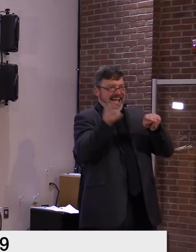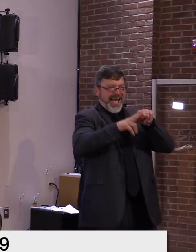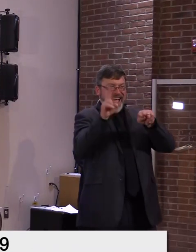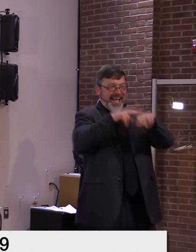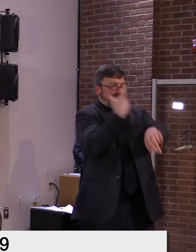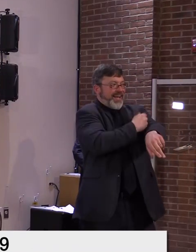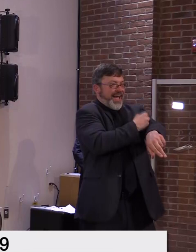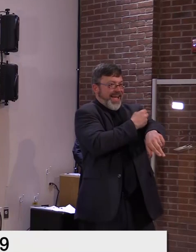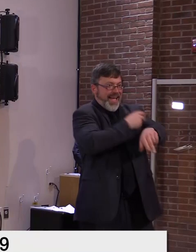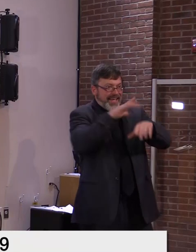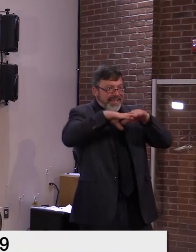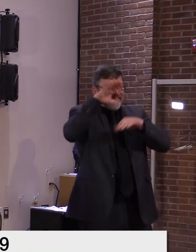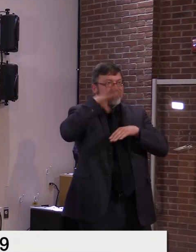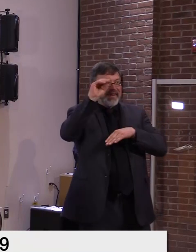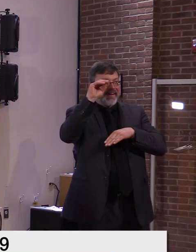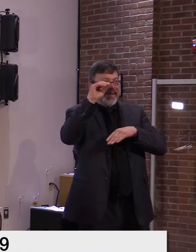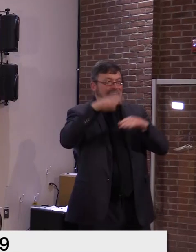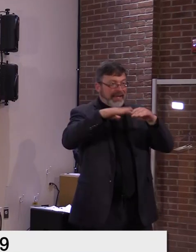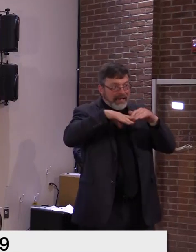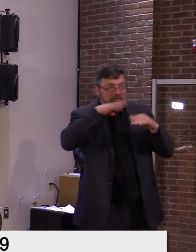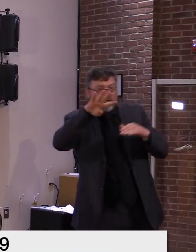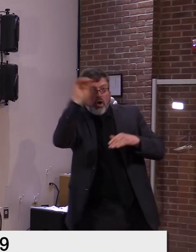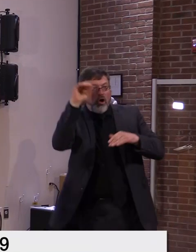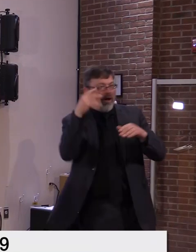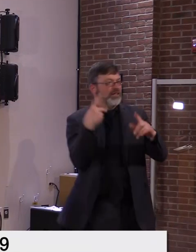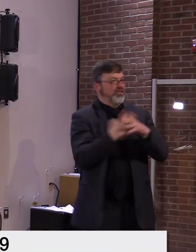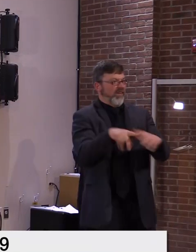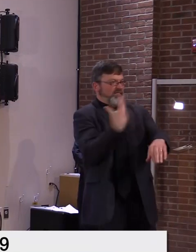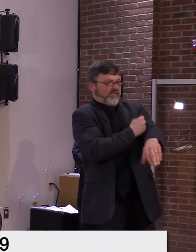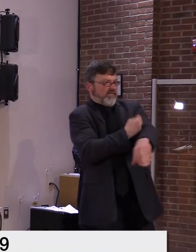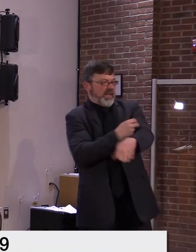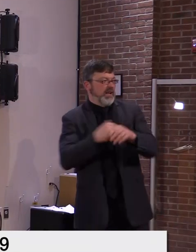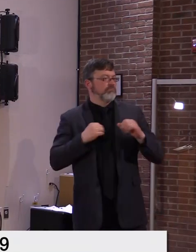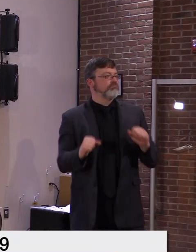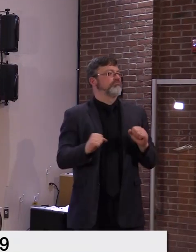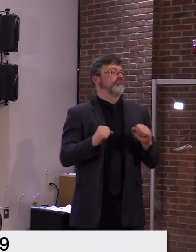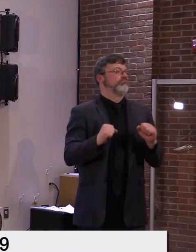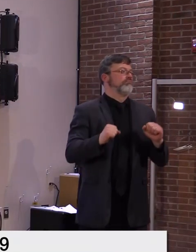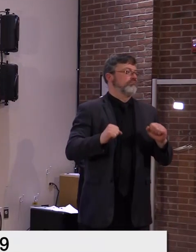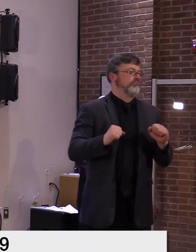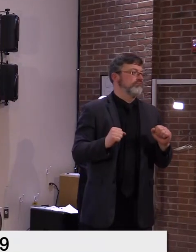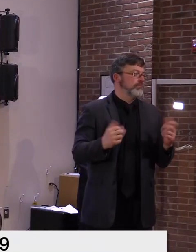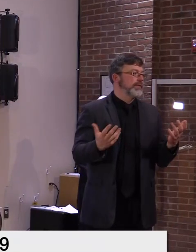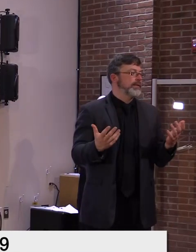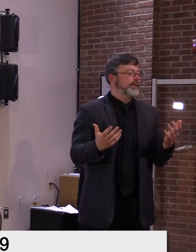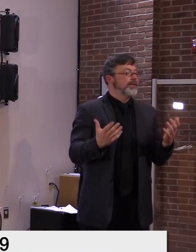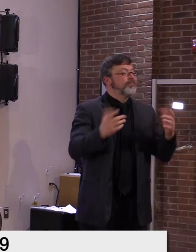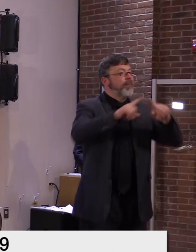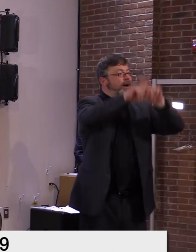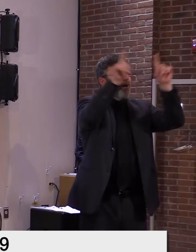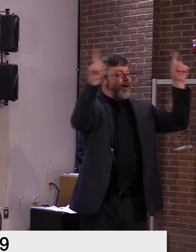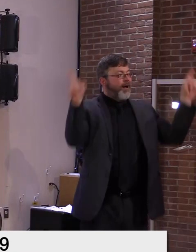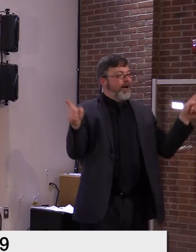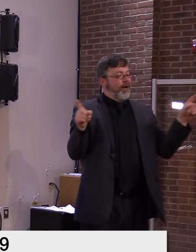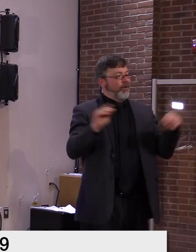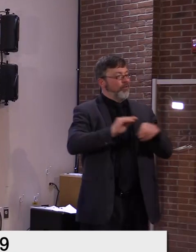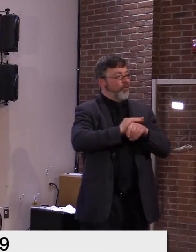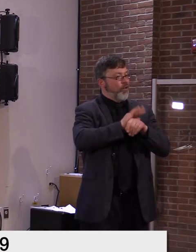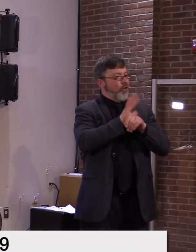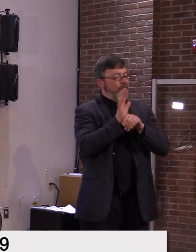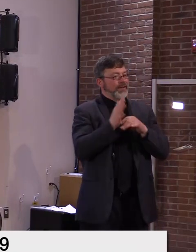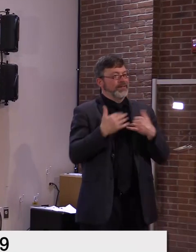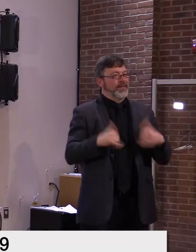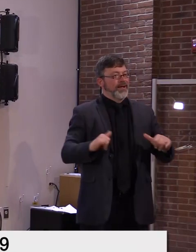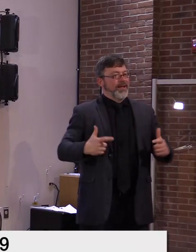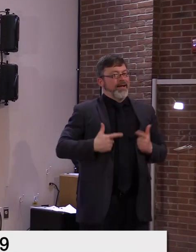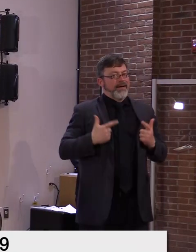need to say, this pandemic is not yet over. We can't let the virus spread faster than we can get